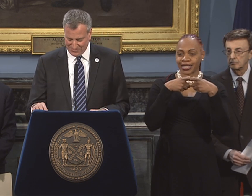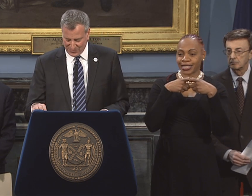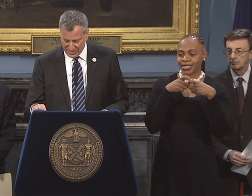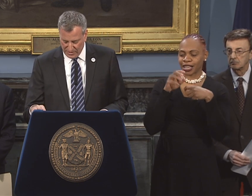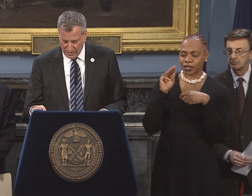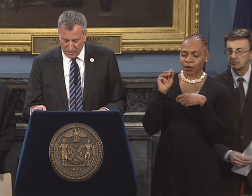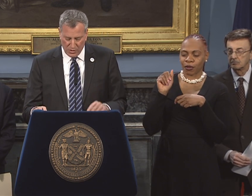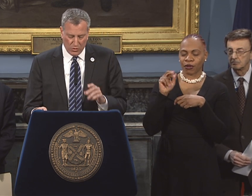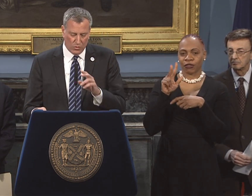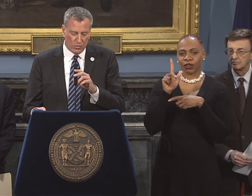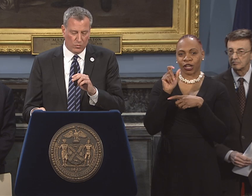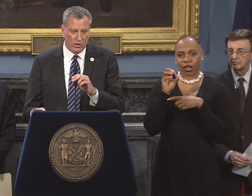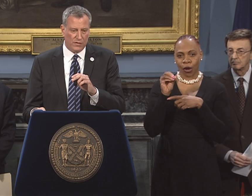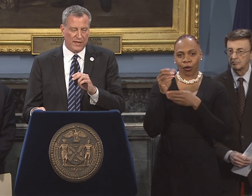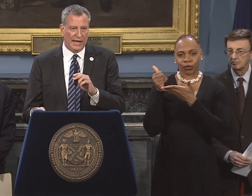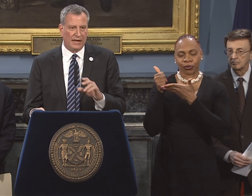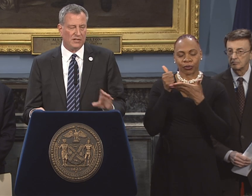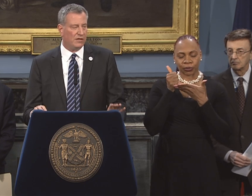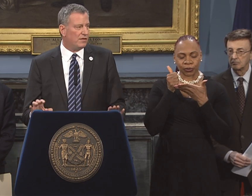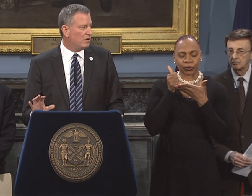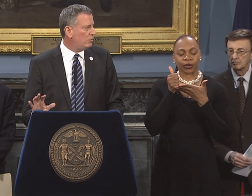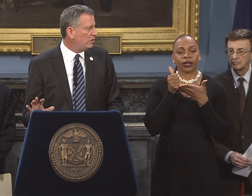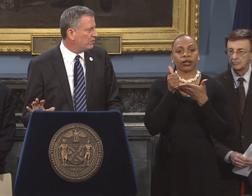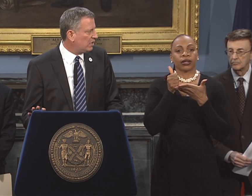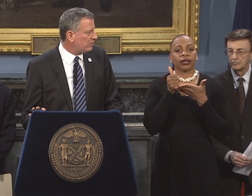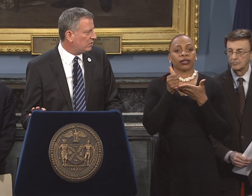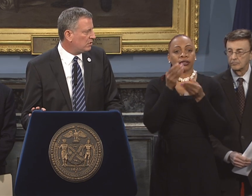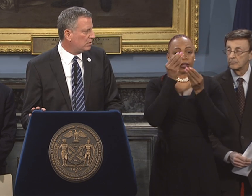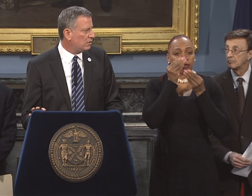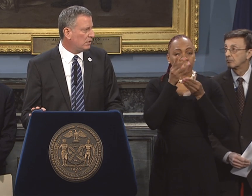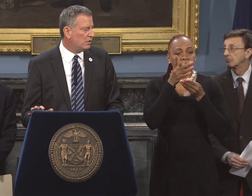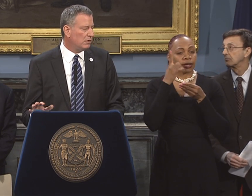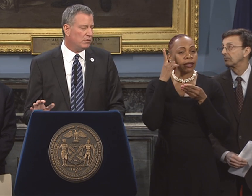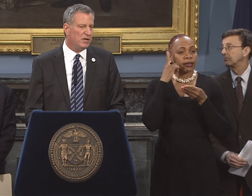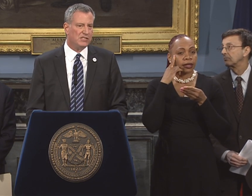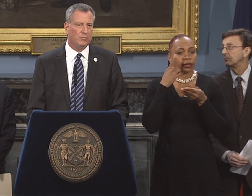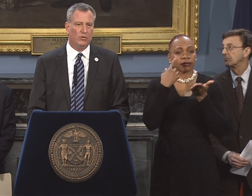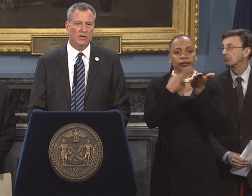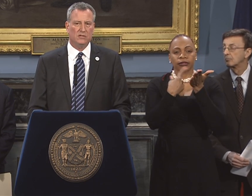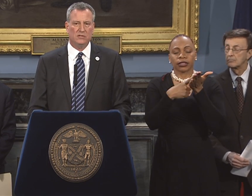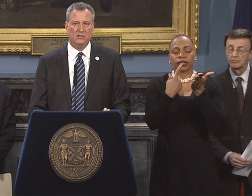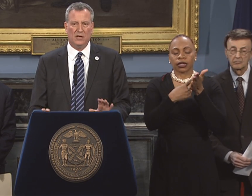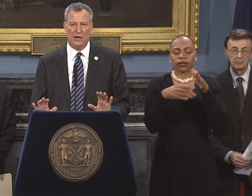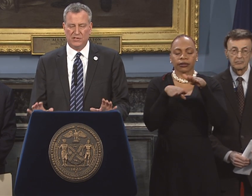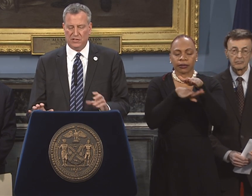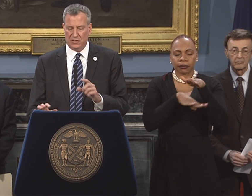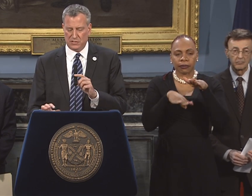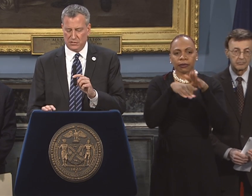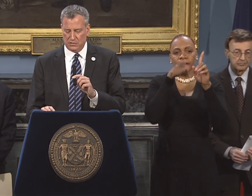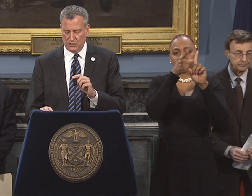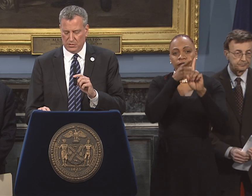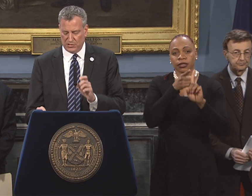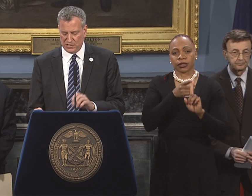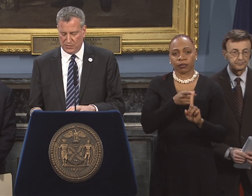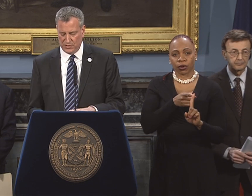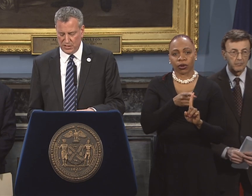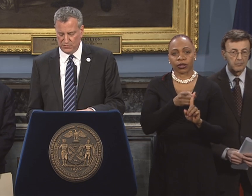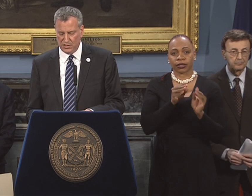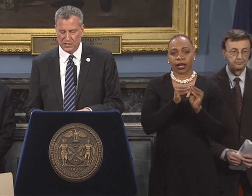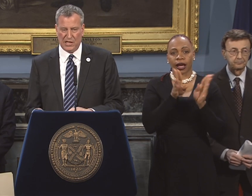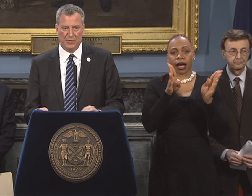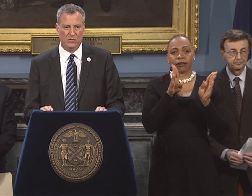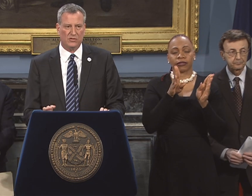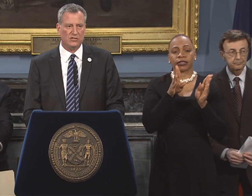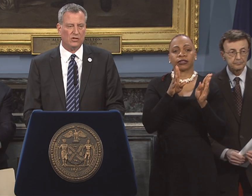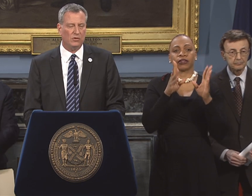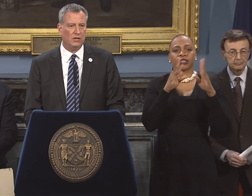help me. With that, I think we have covered the basic points. Obviously, this press conference is